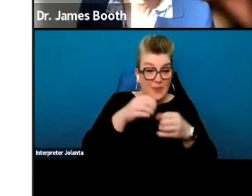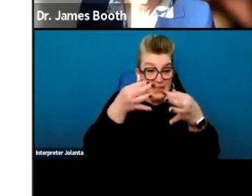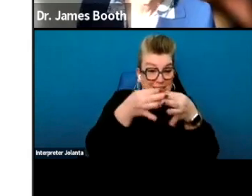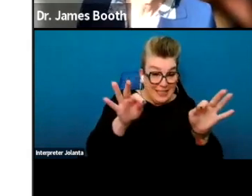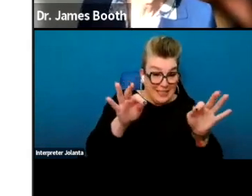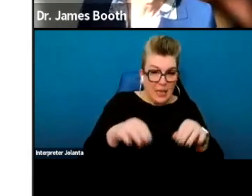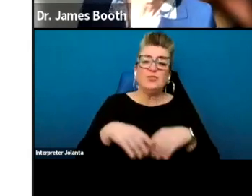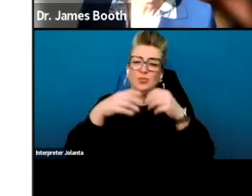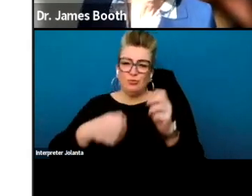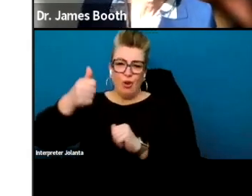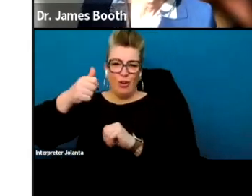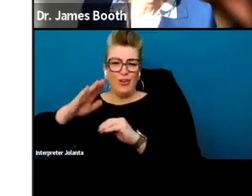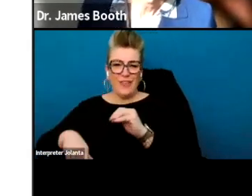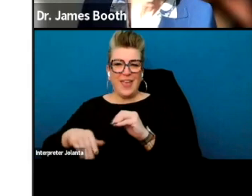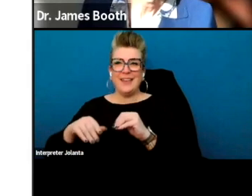within